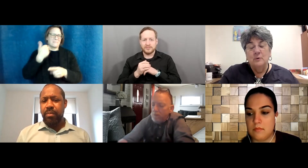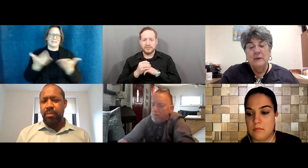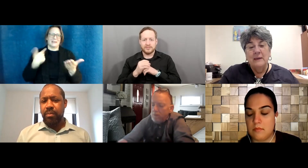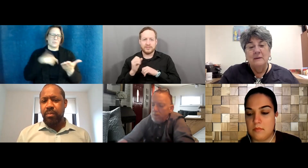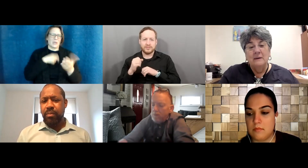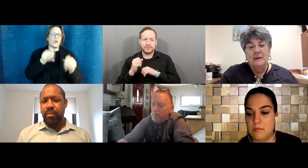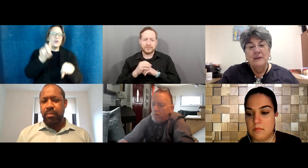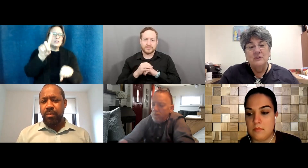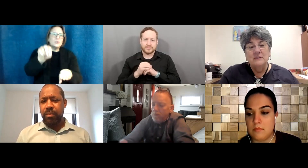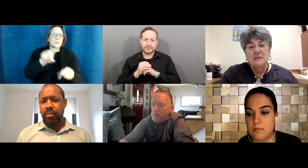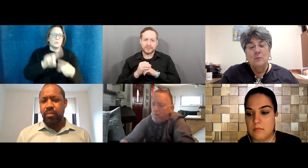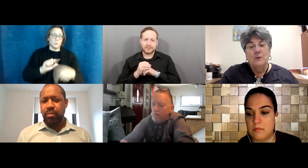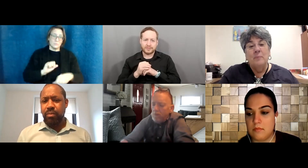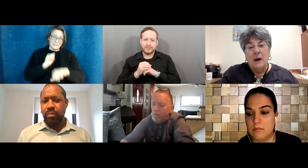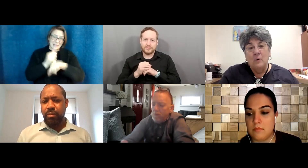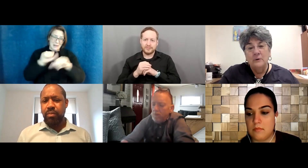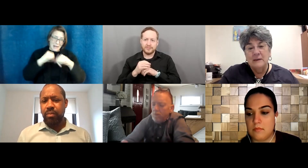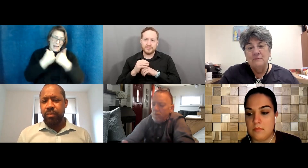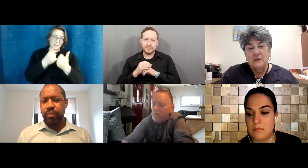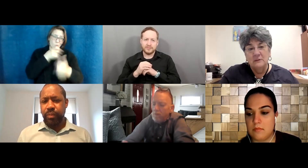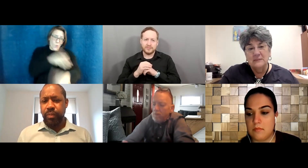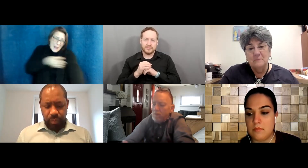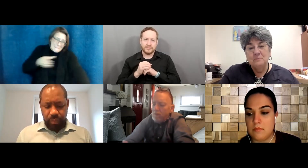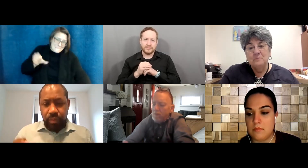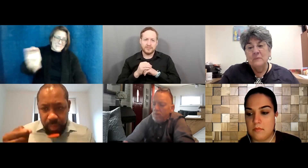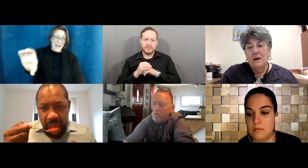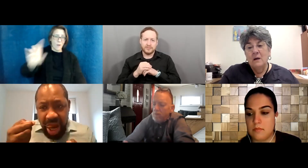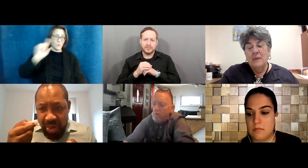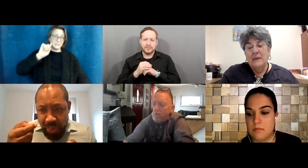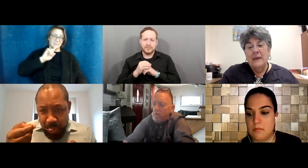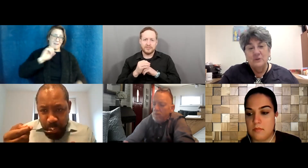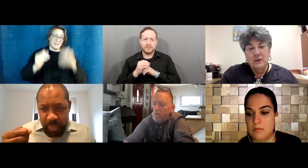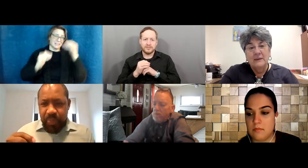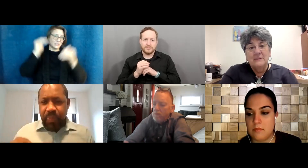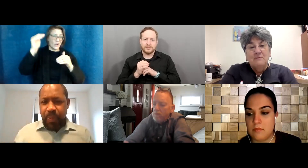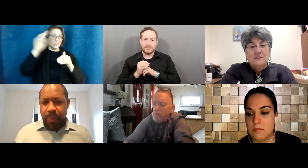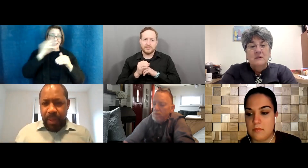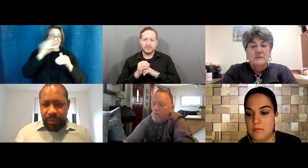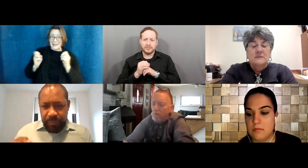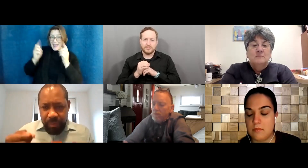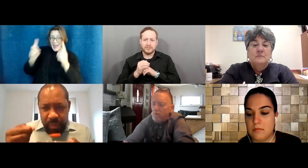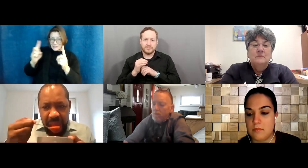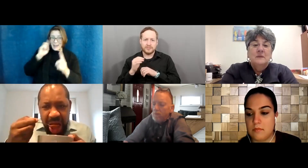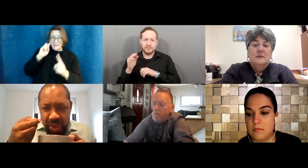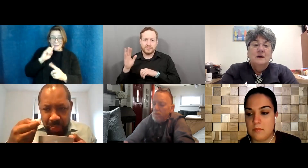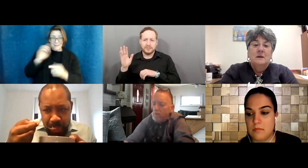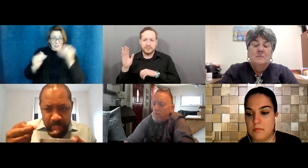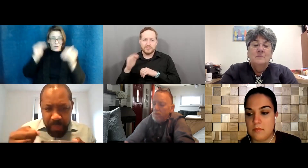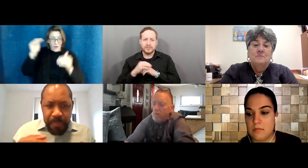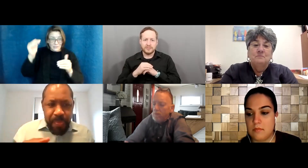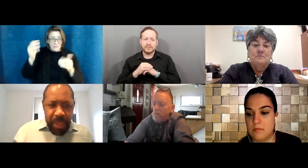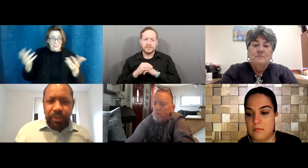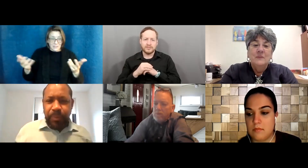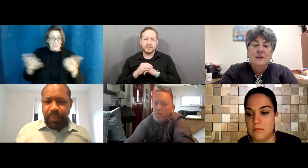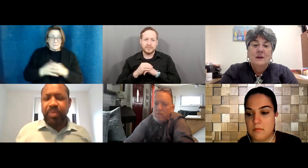to create an agency that would empower deaf adults and educate deaf adults.